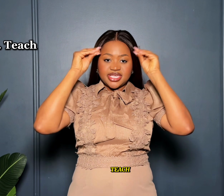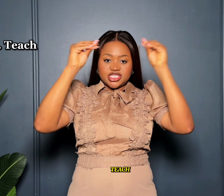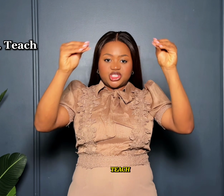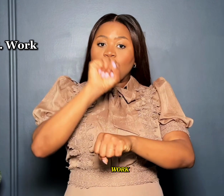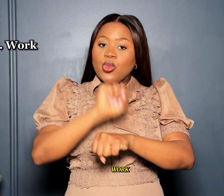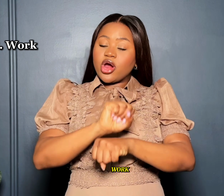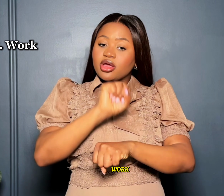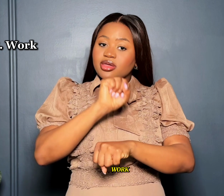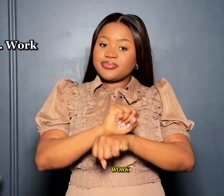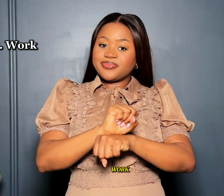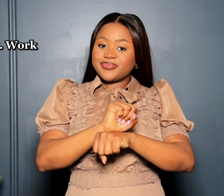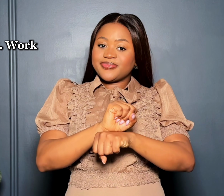Teach. Work.